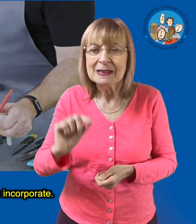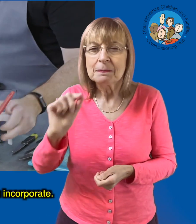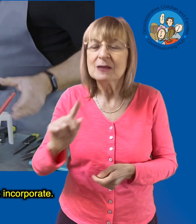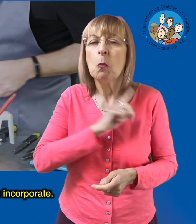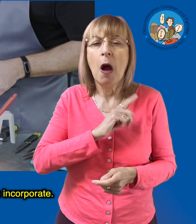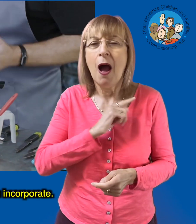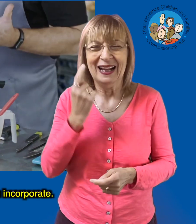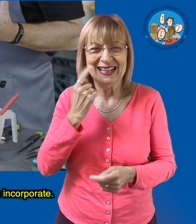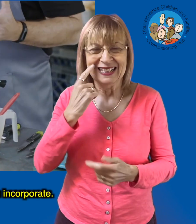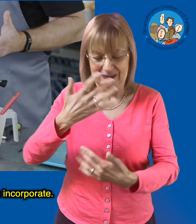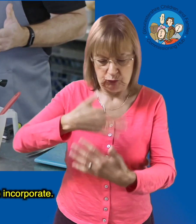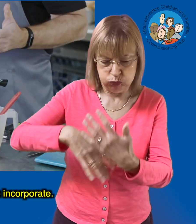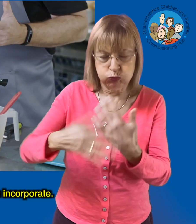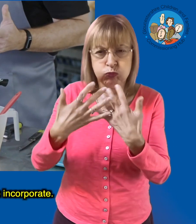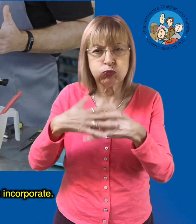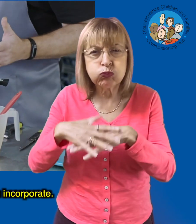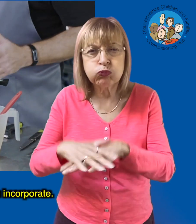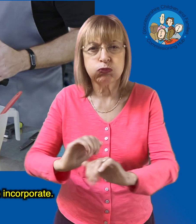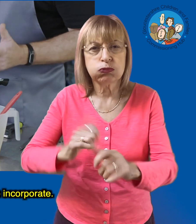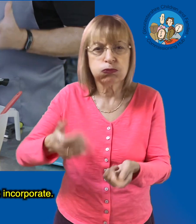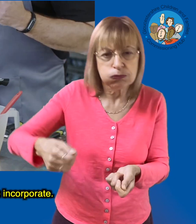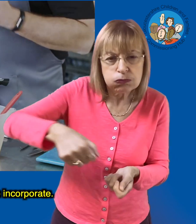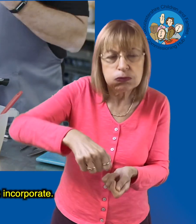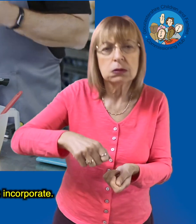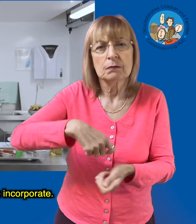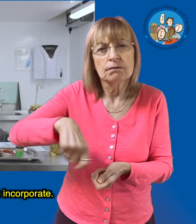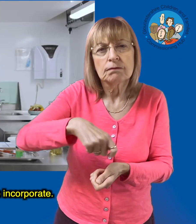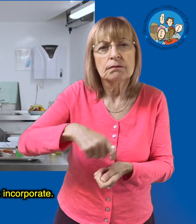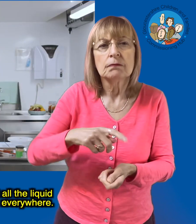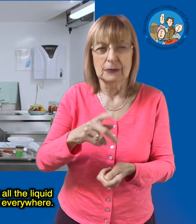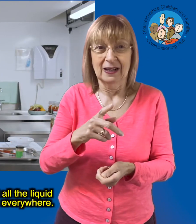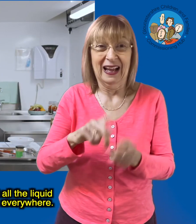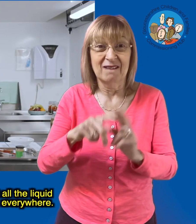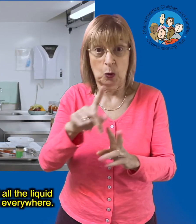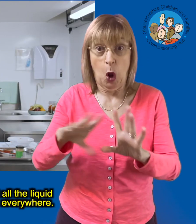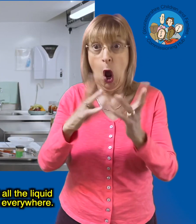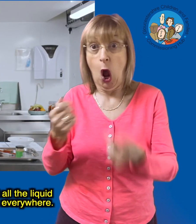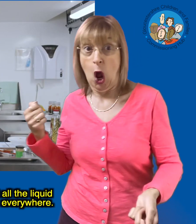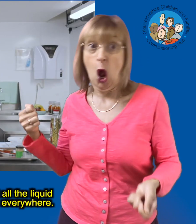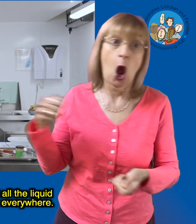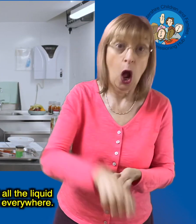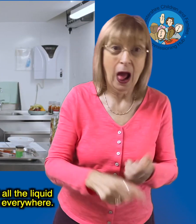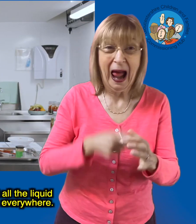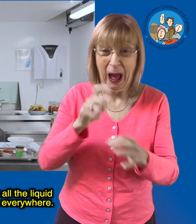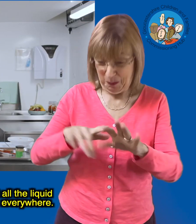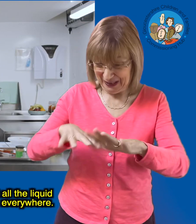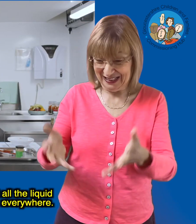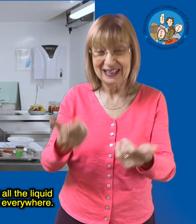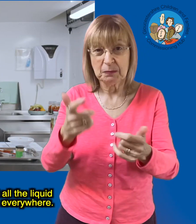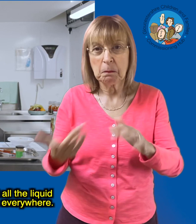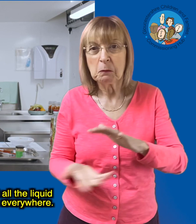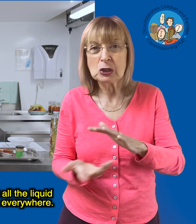Again, I add it a little bit at a time, just to make it easier to incorporate. Sometimes if you add it all at once, then